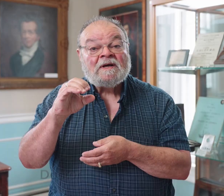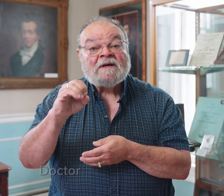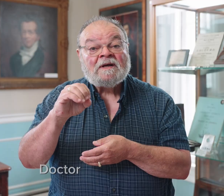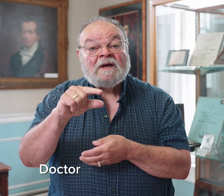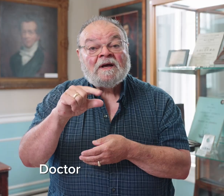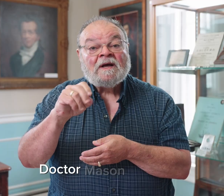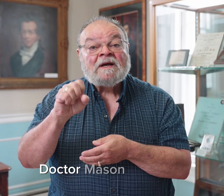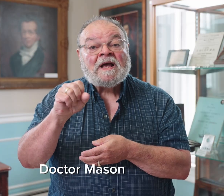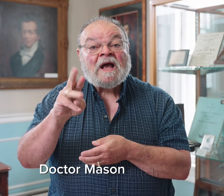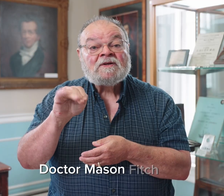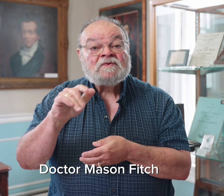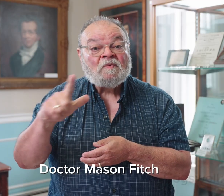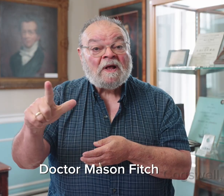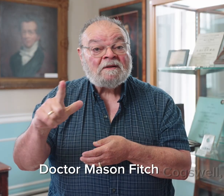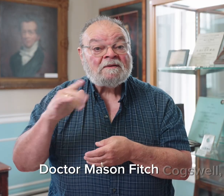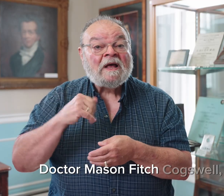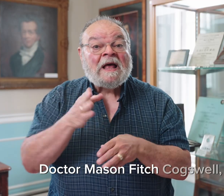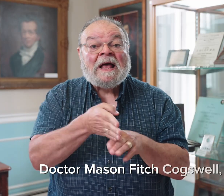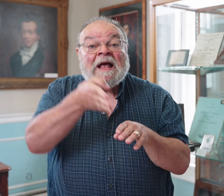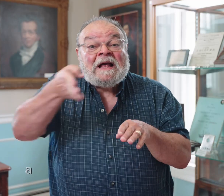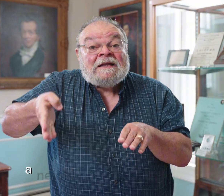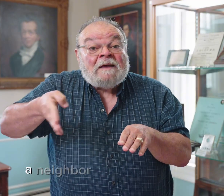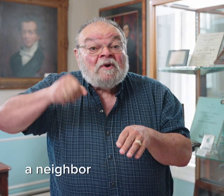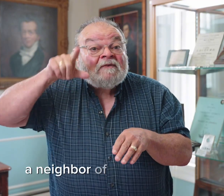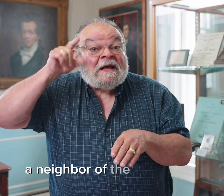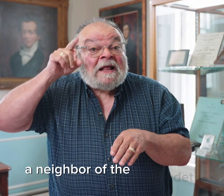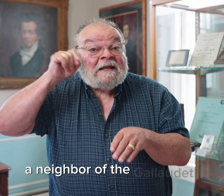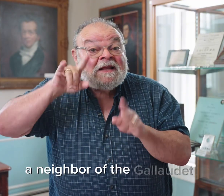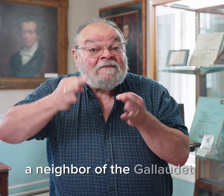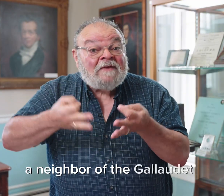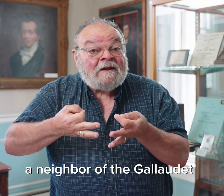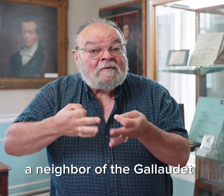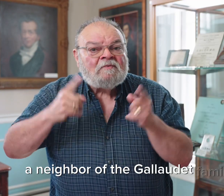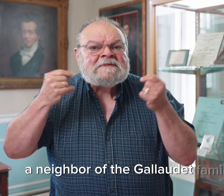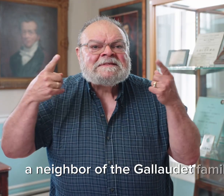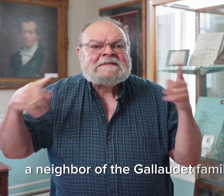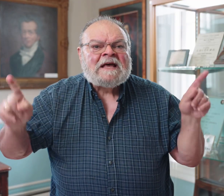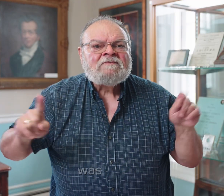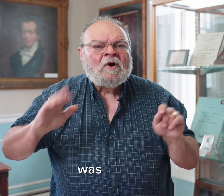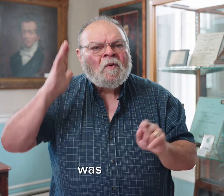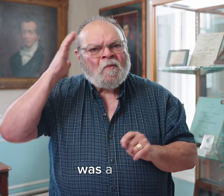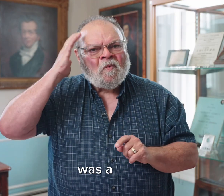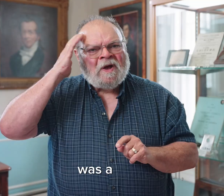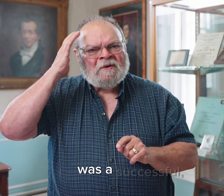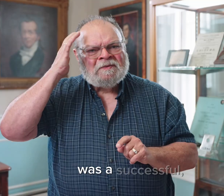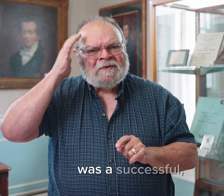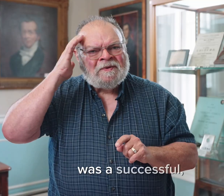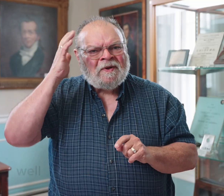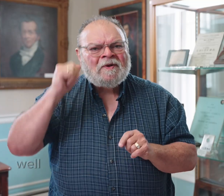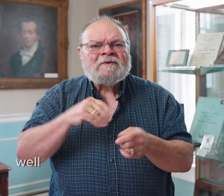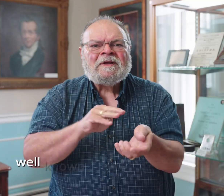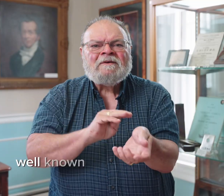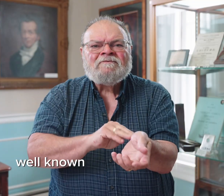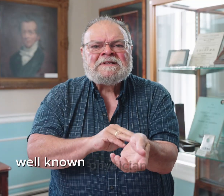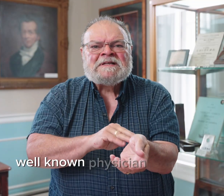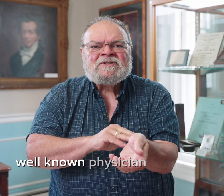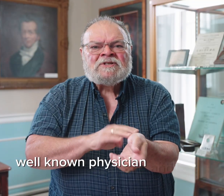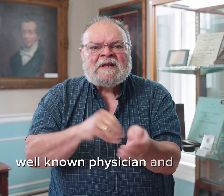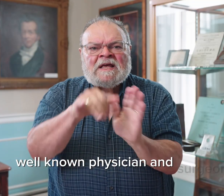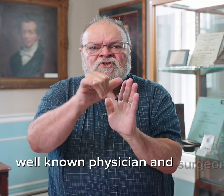Dr. Mason Fitch Cogswell, a neighbor of the Gallaudet family, was a successful, well-known physician and surgeon